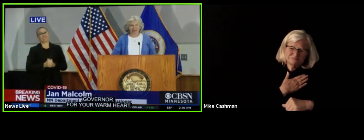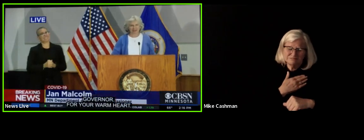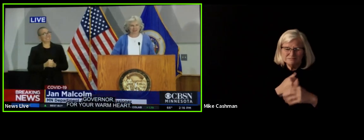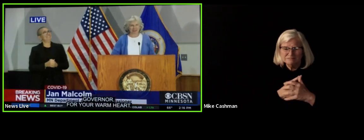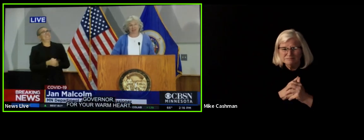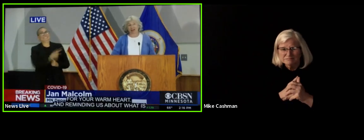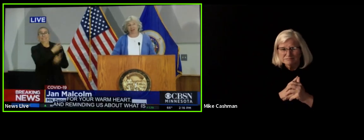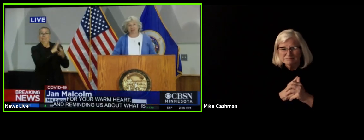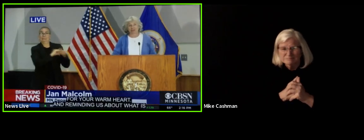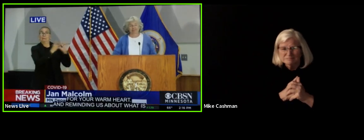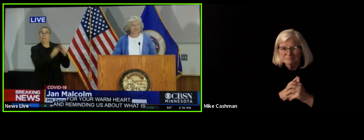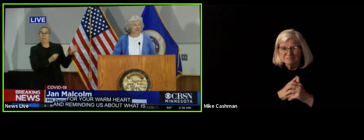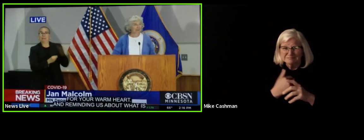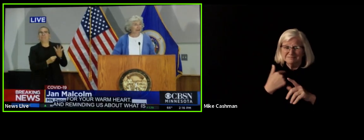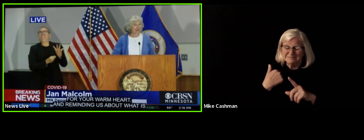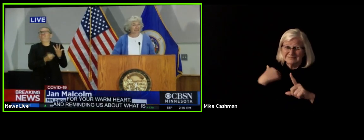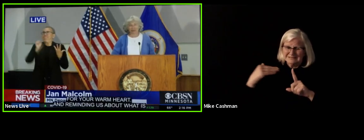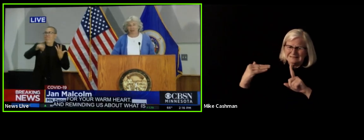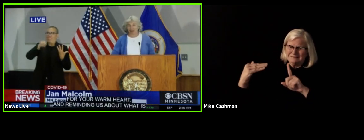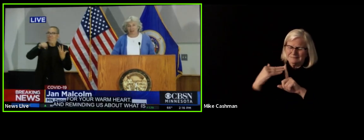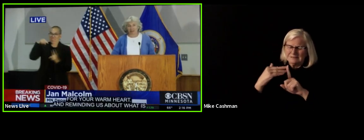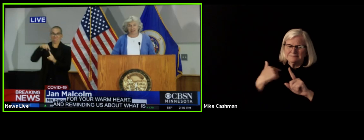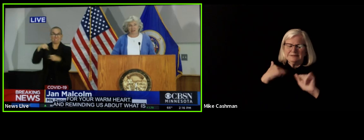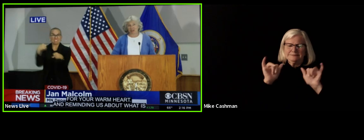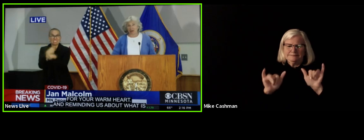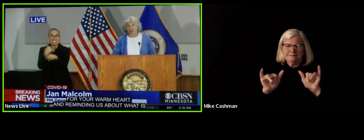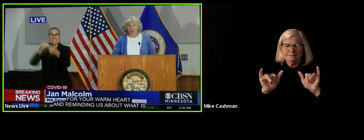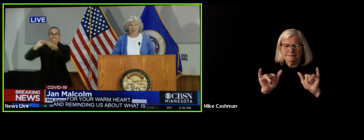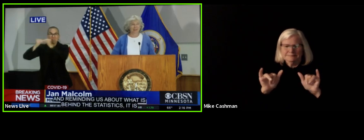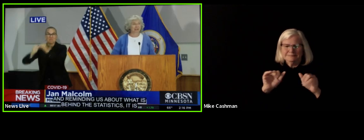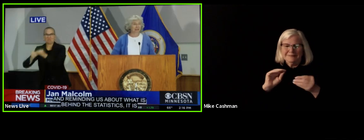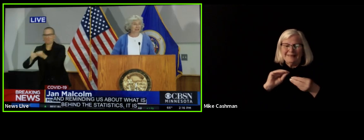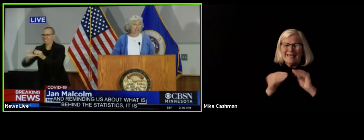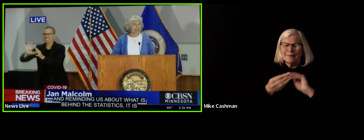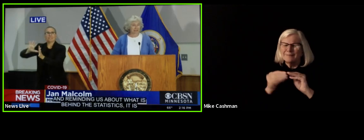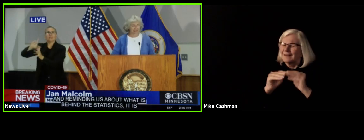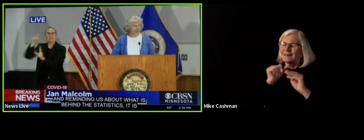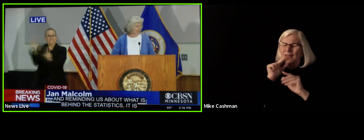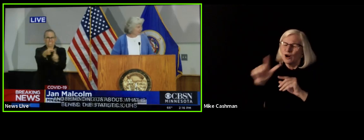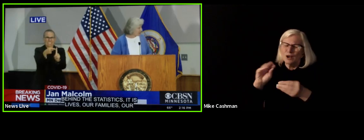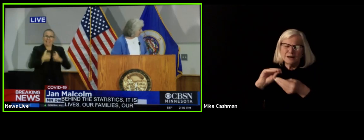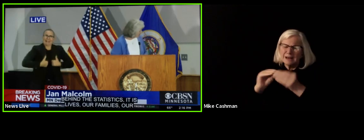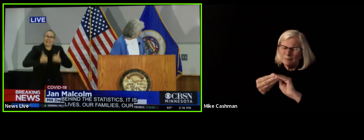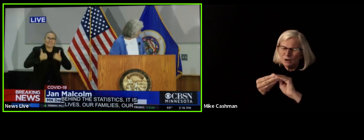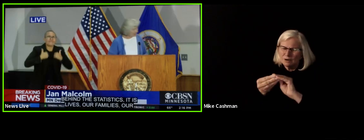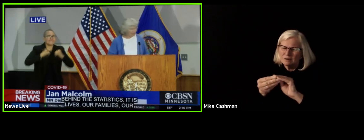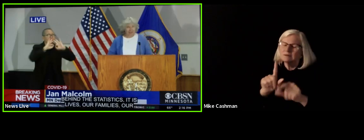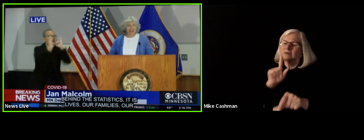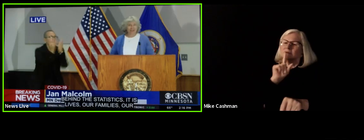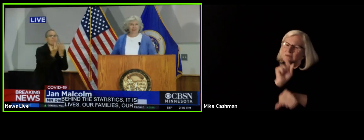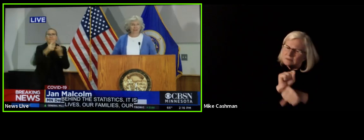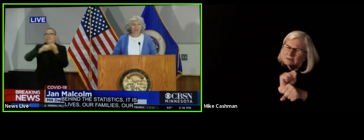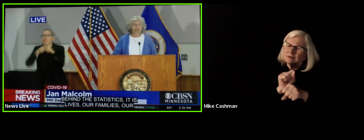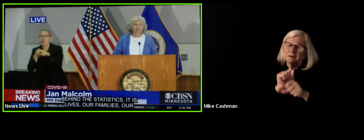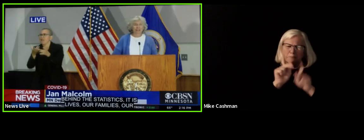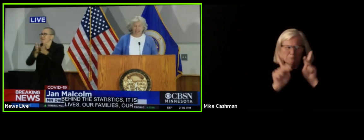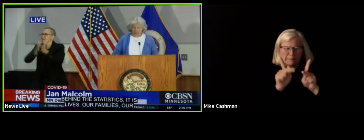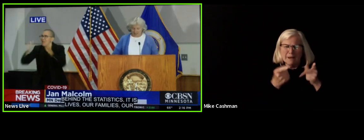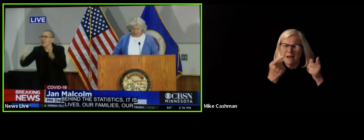statistics. It's lives, our families, our friends, ourselves, our state. So thank you for that. Thank you,